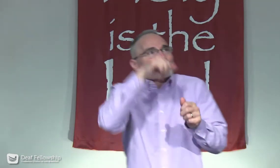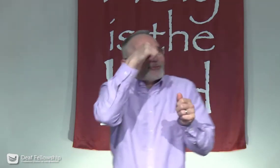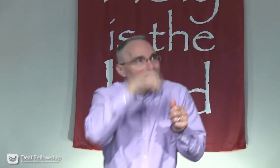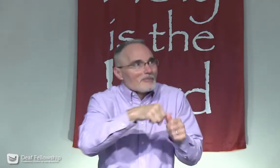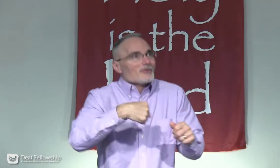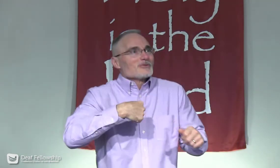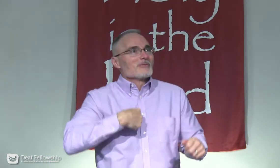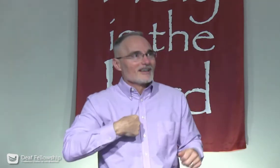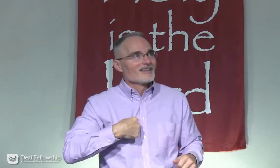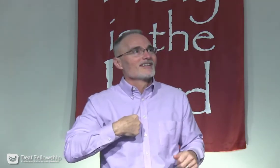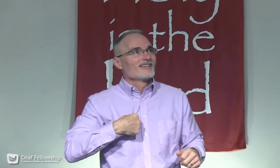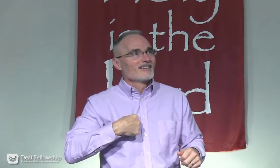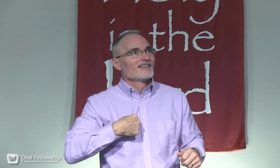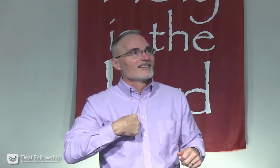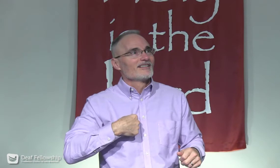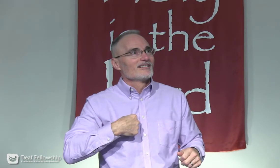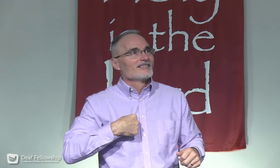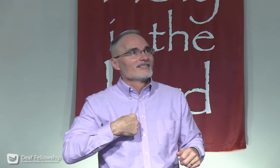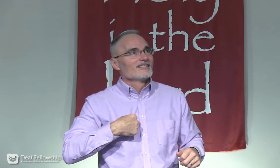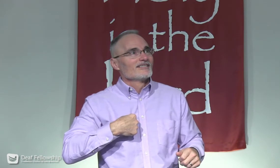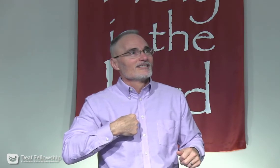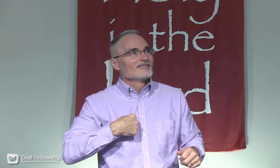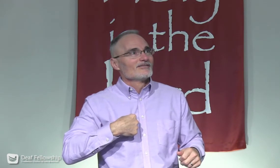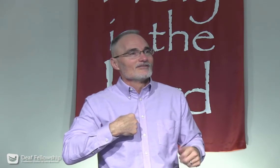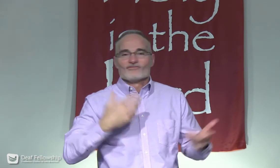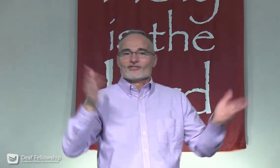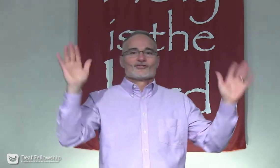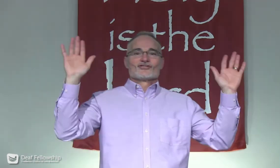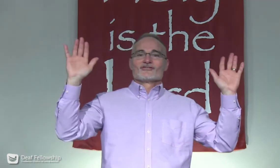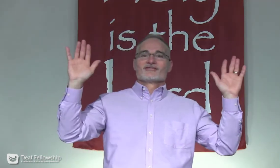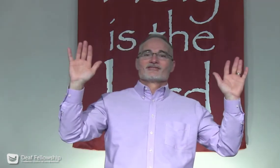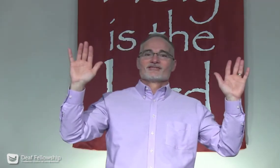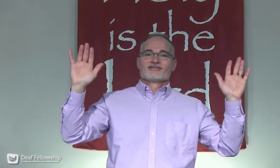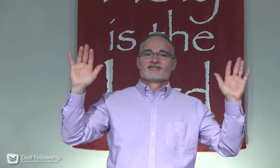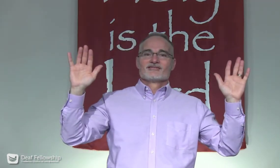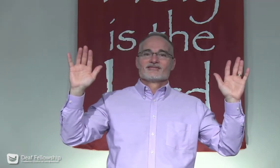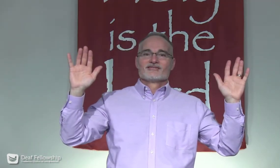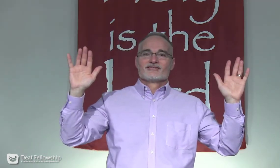need. Jesus remembering you.